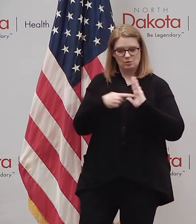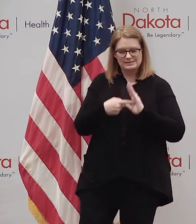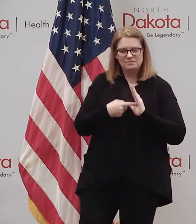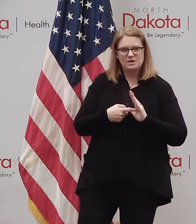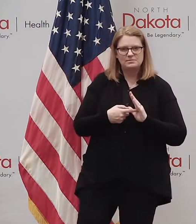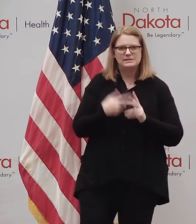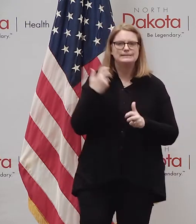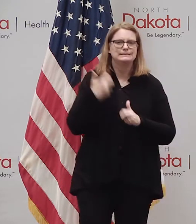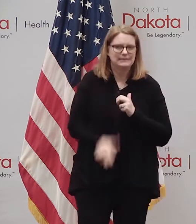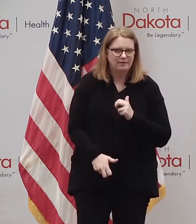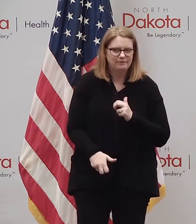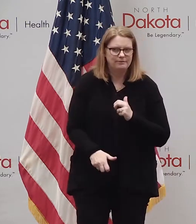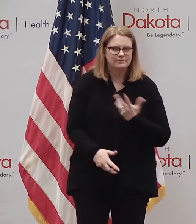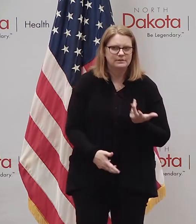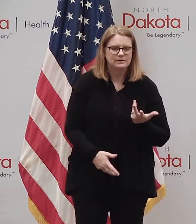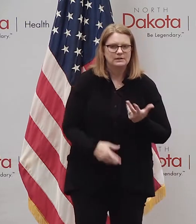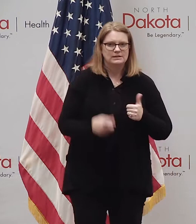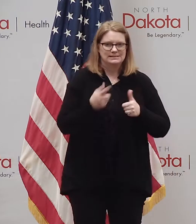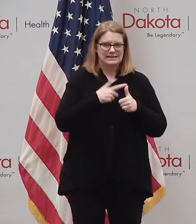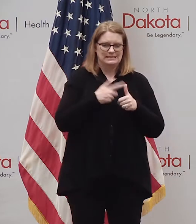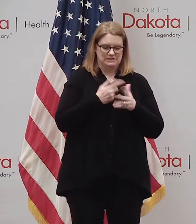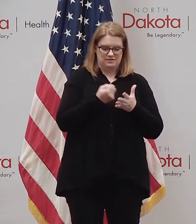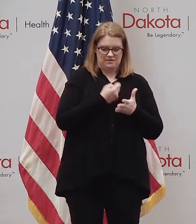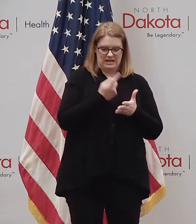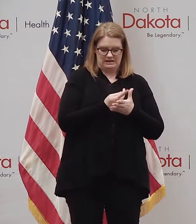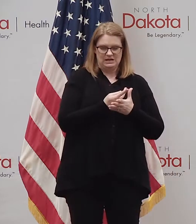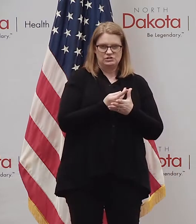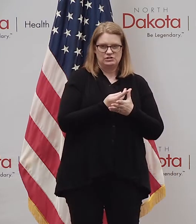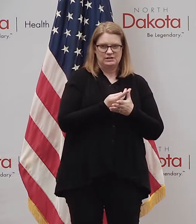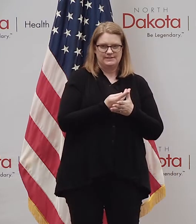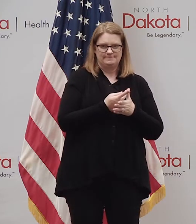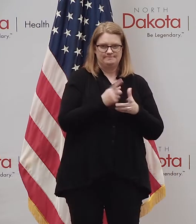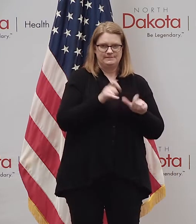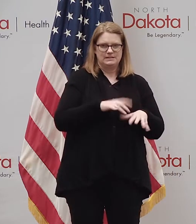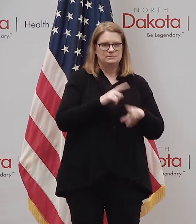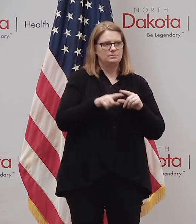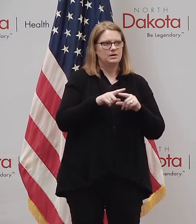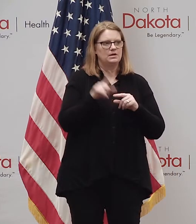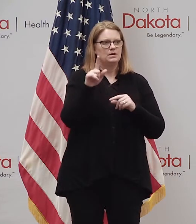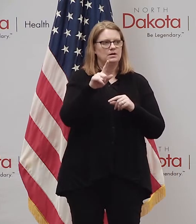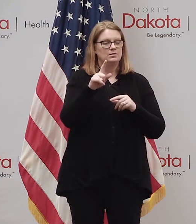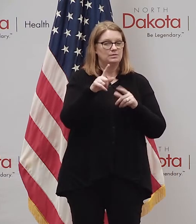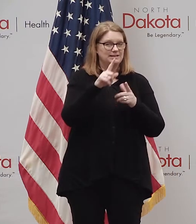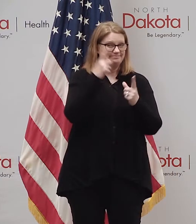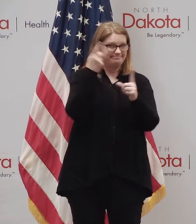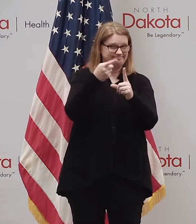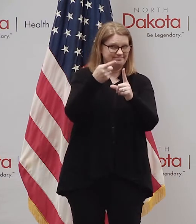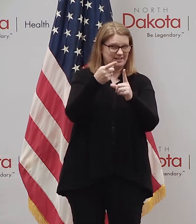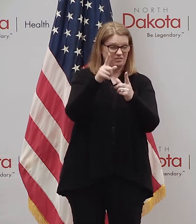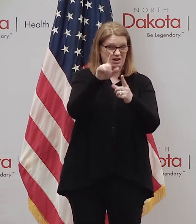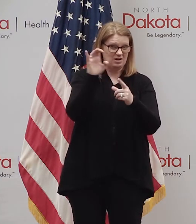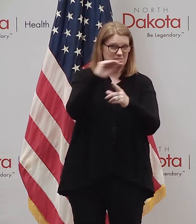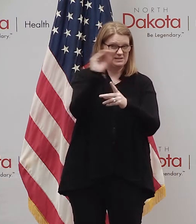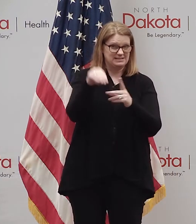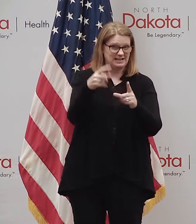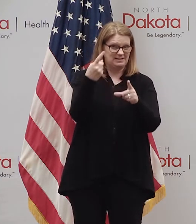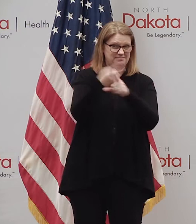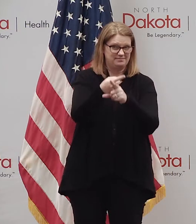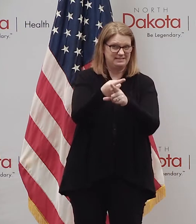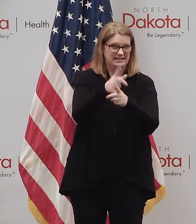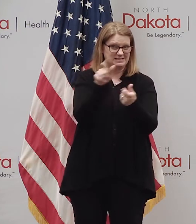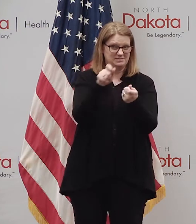And so it's done on the initial validation studies, but we strive for 100% sensitivity and specificity in all of the assays.